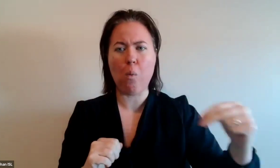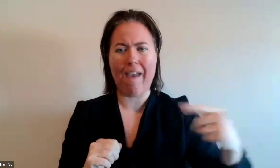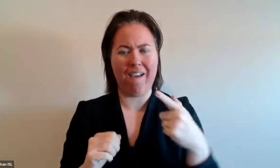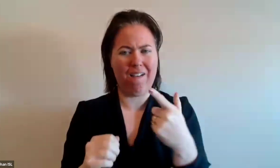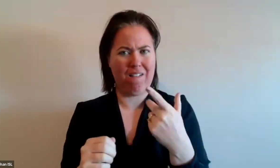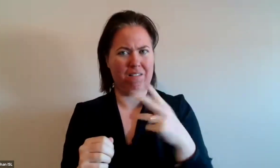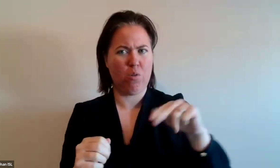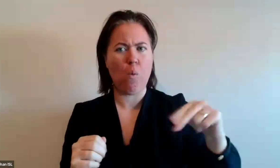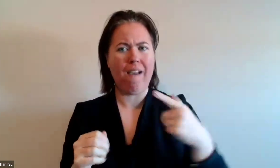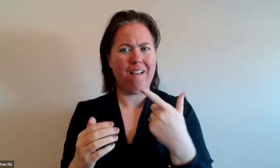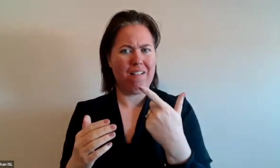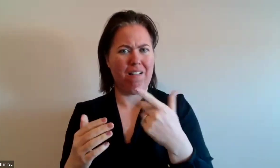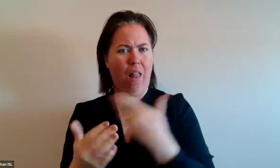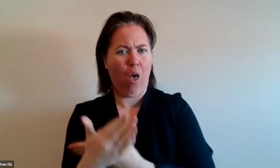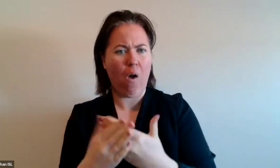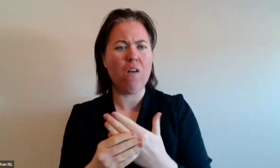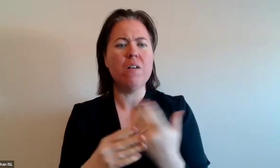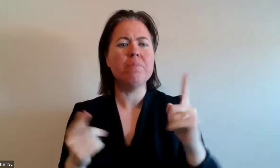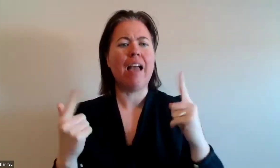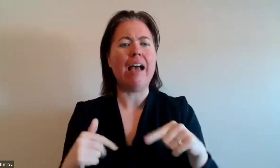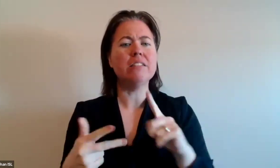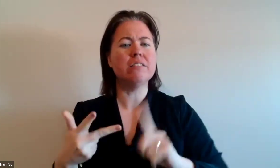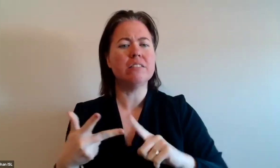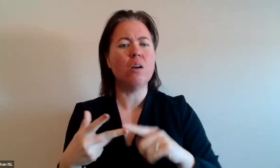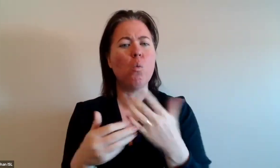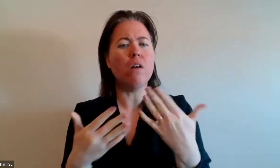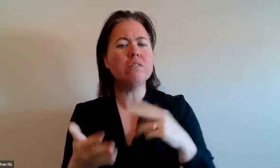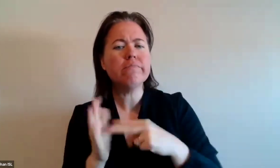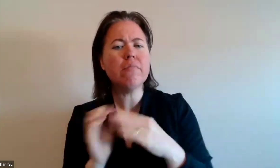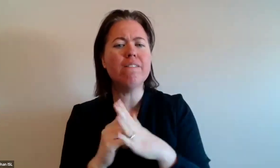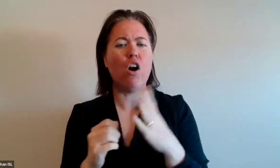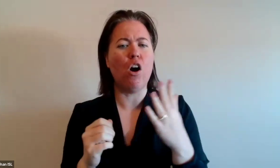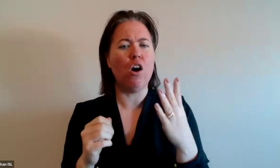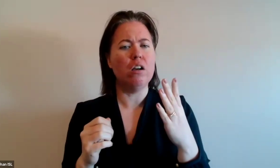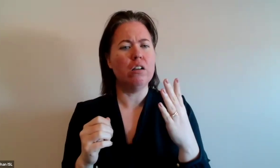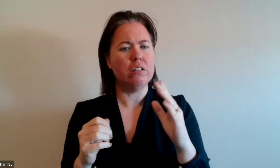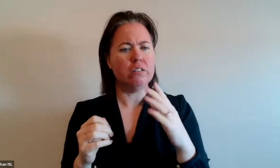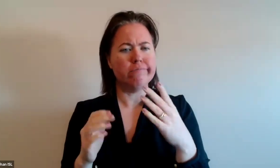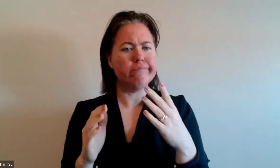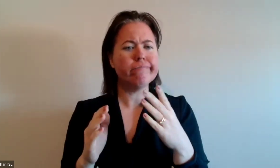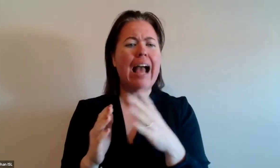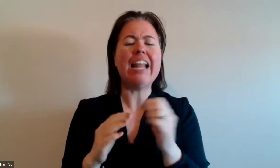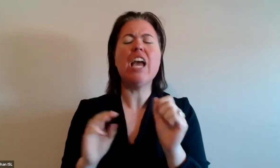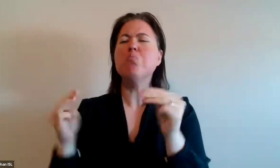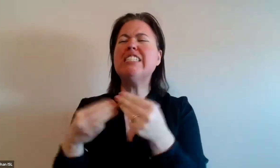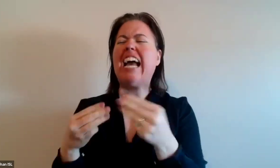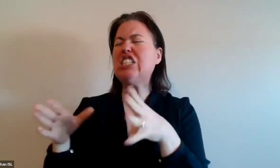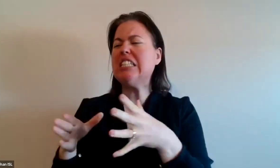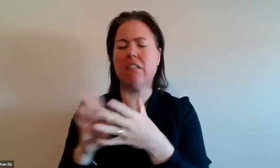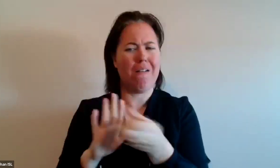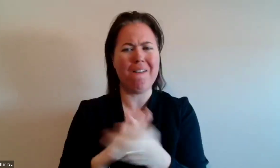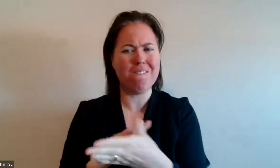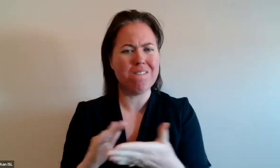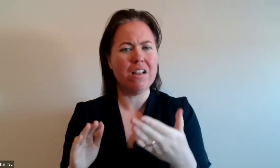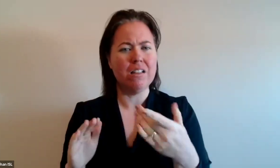abolish involuntary protection measures for adults and plans to abolish incompetency to be held responsible, as